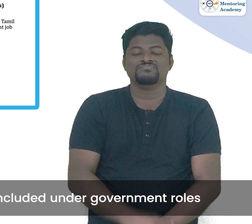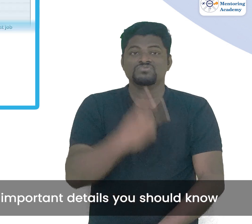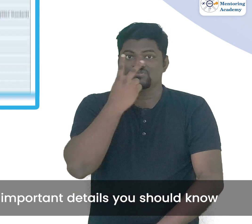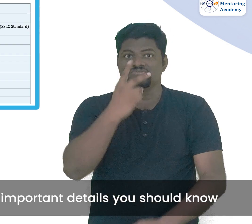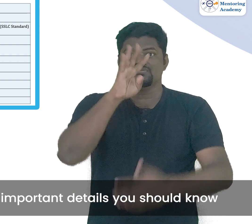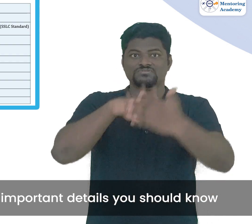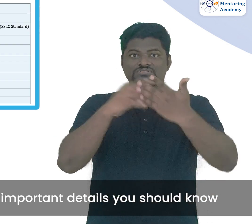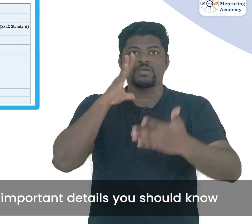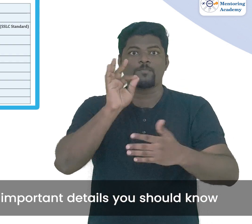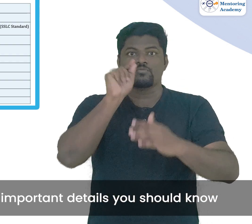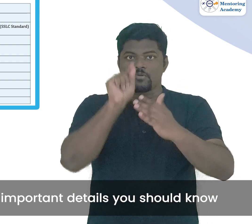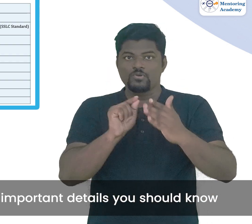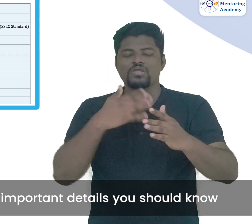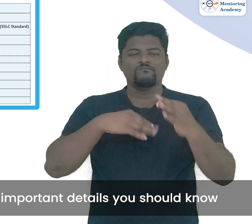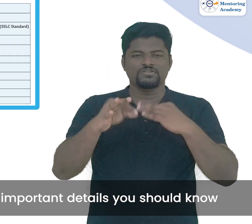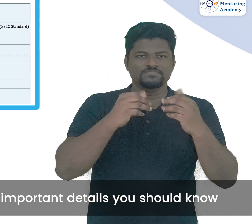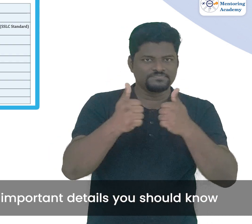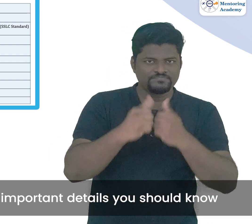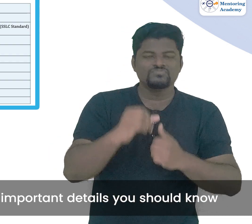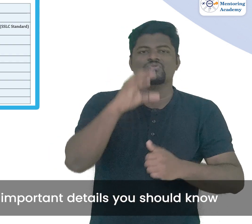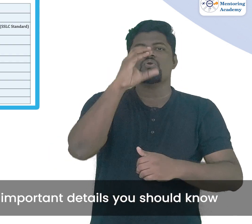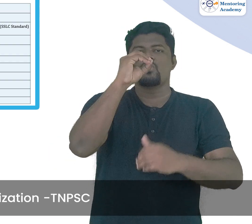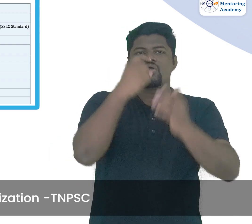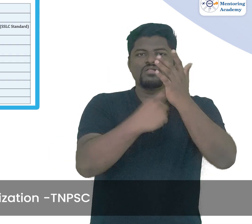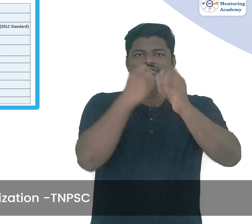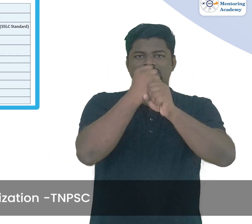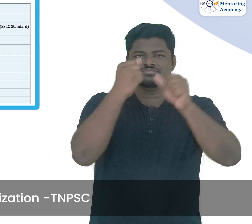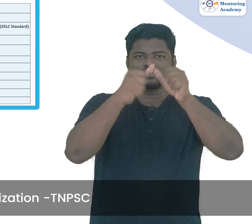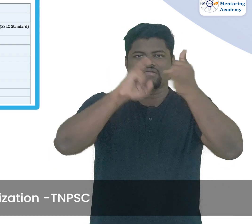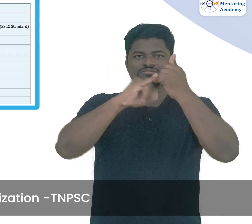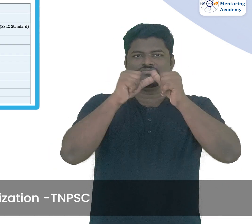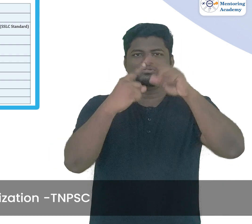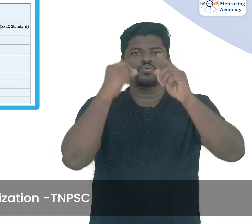Here's a quick look at the important details you should know. Organization, TNPSC.